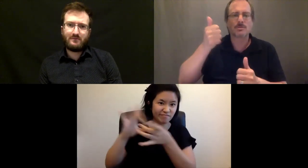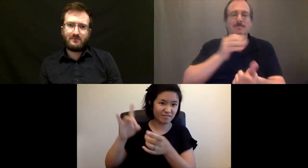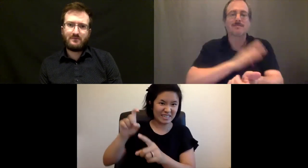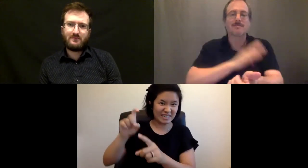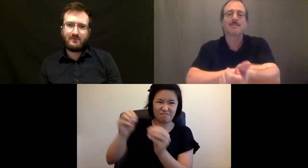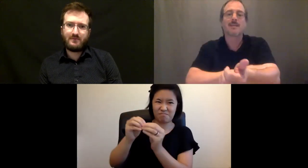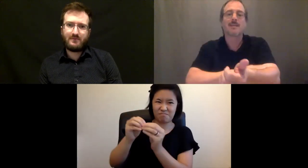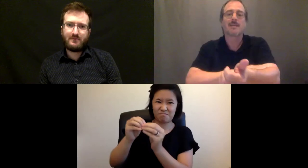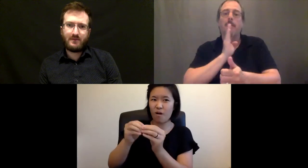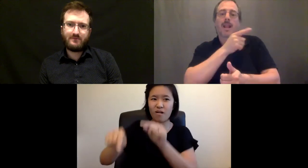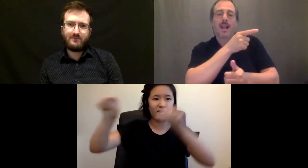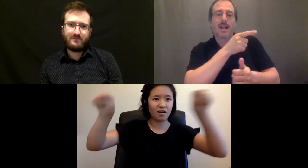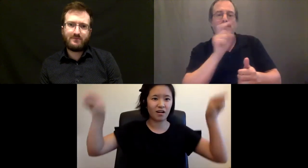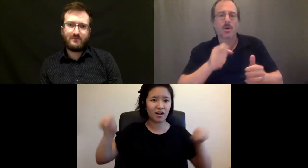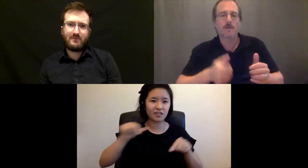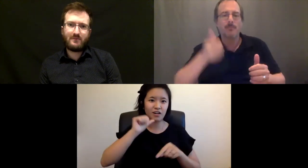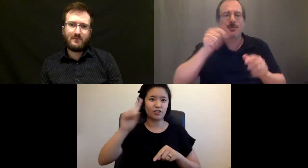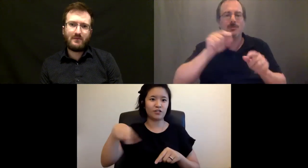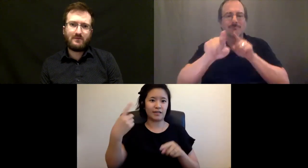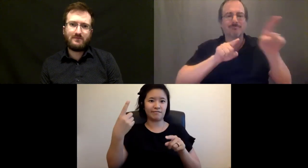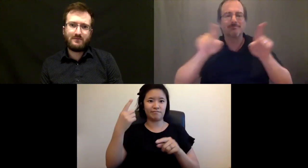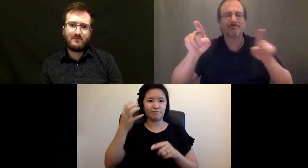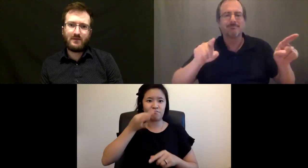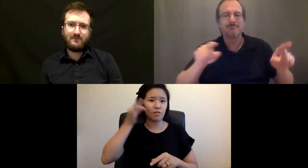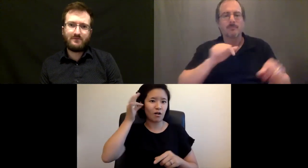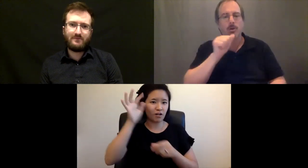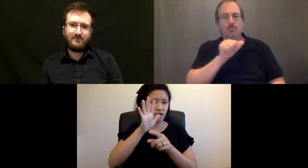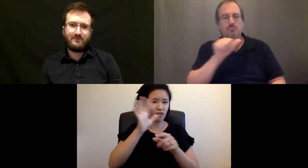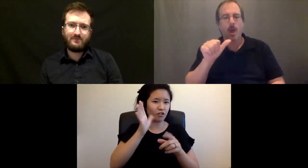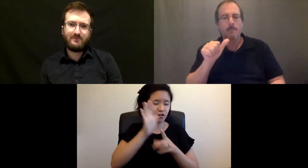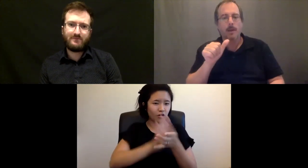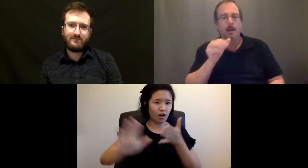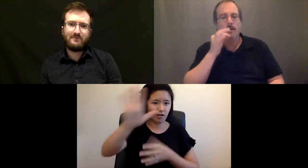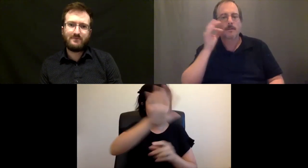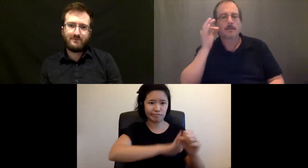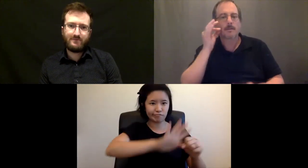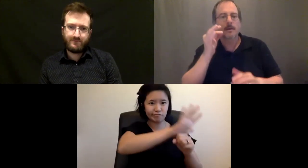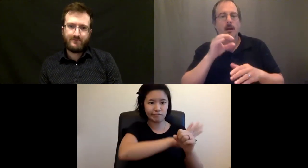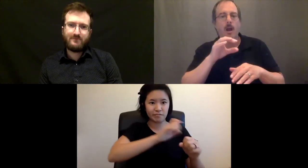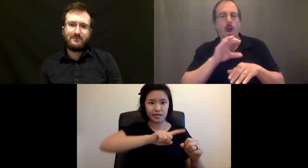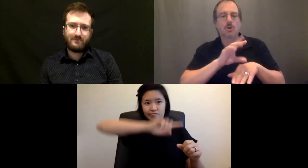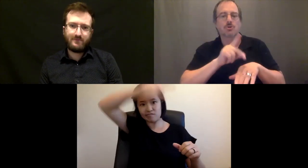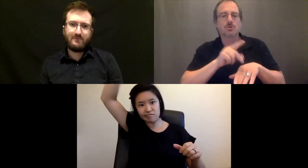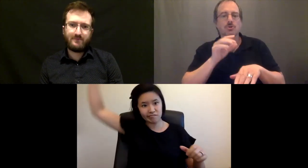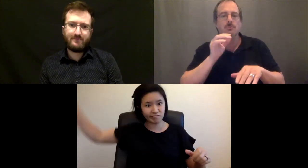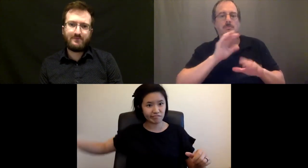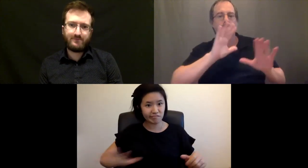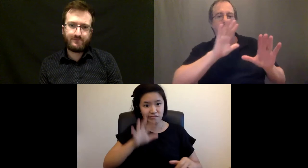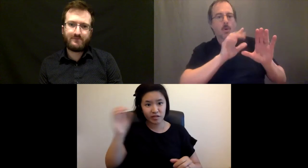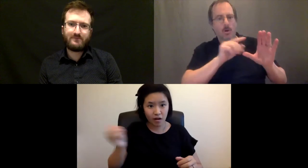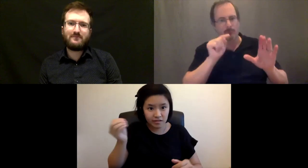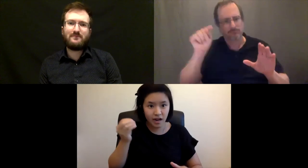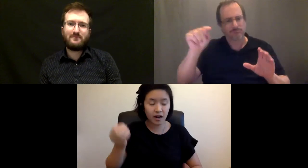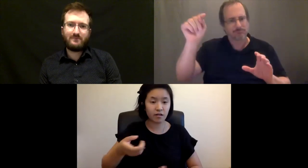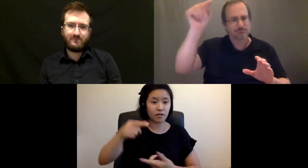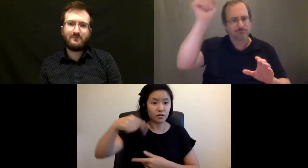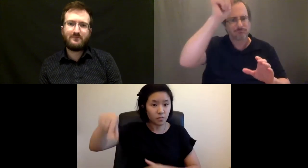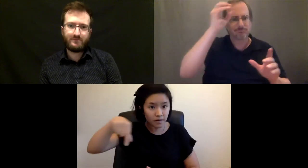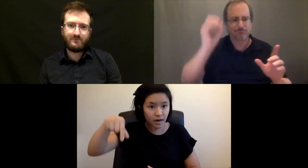Well, as Bruce mentioned, we need more programs like that, not just located from Mohawk